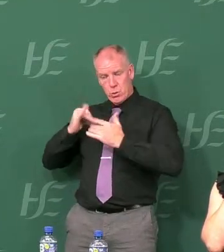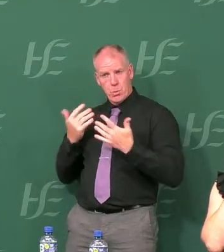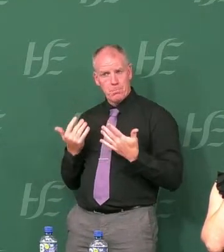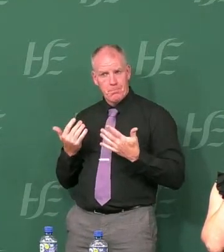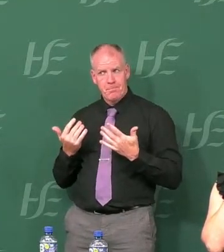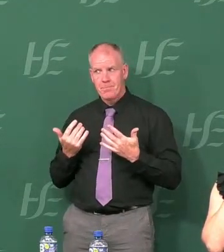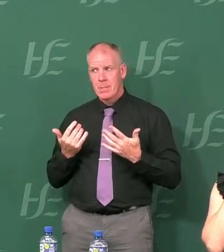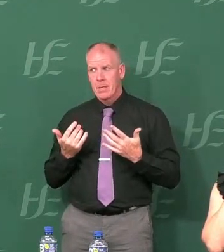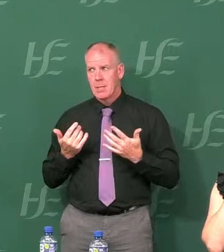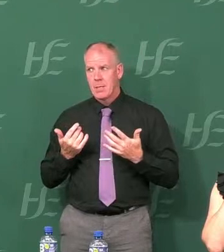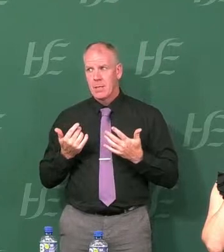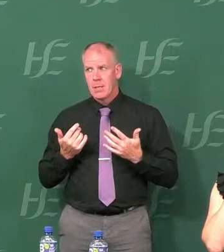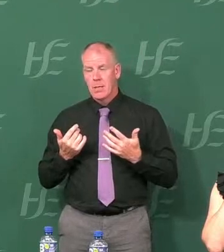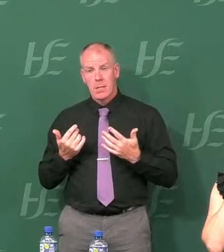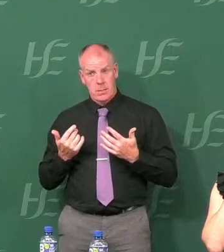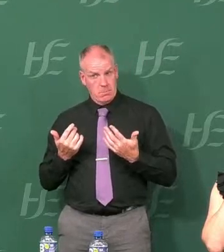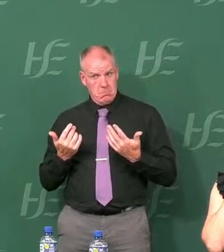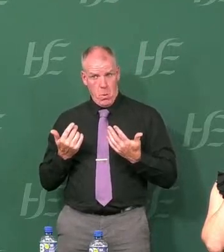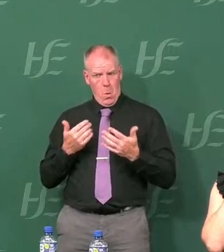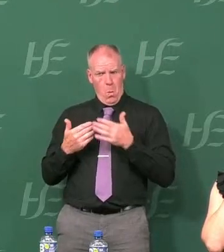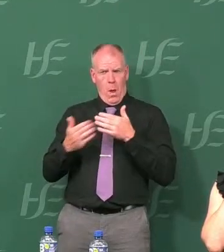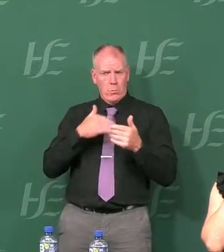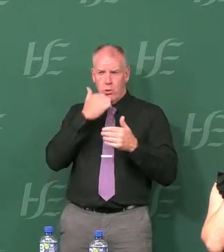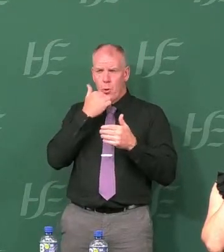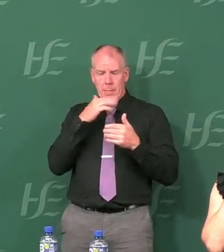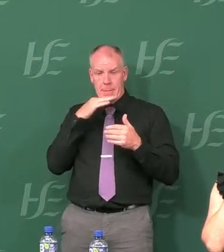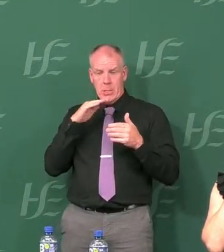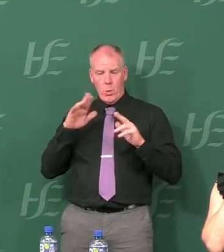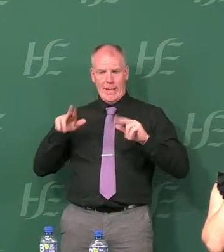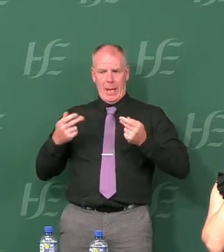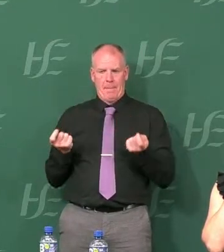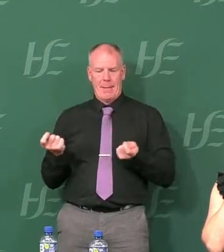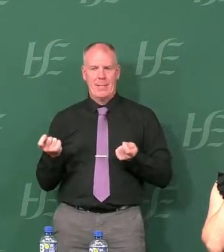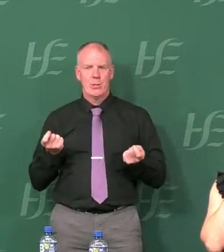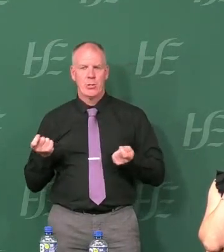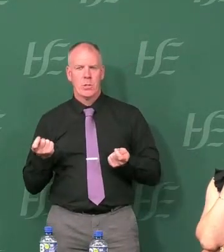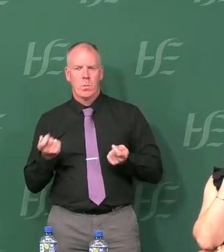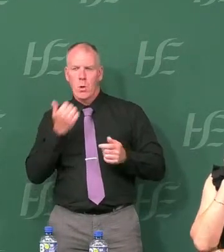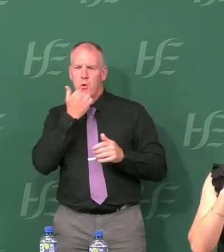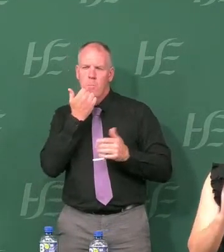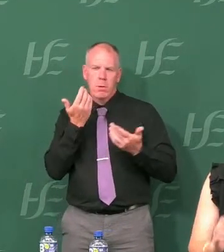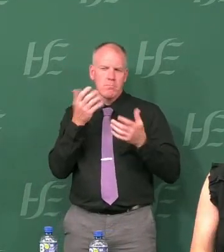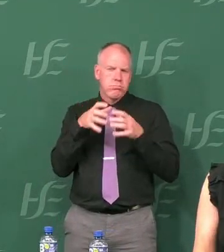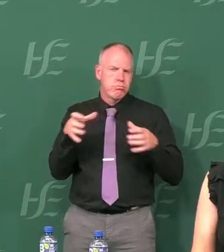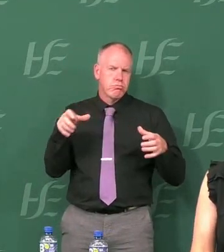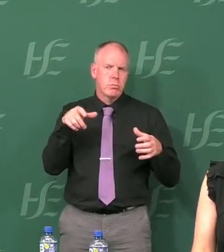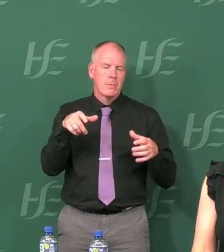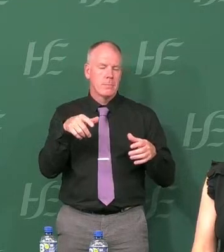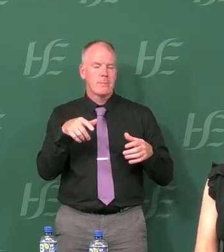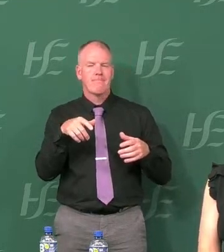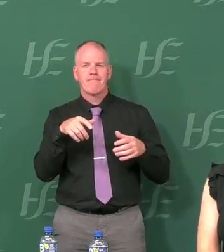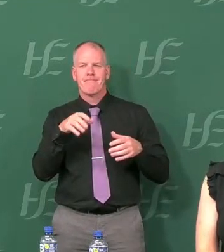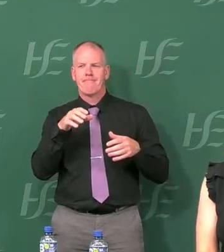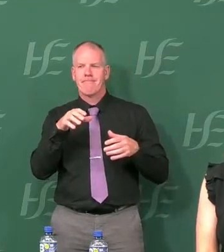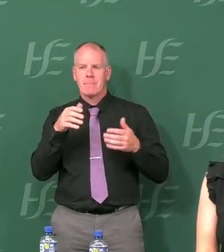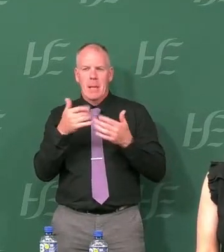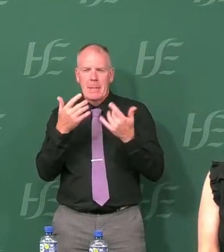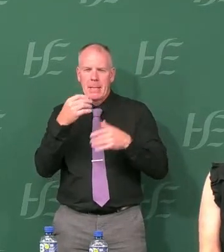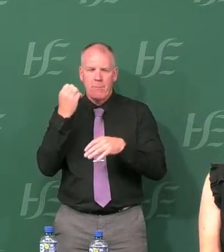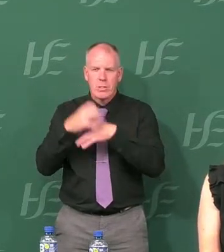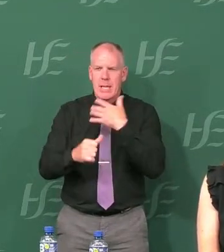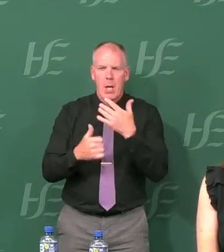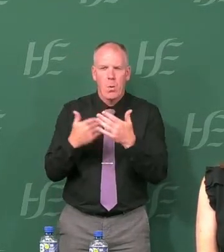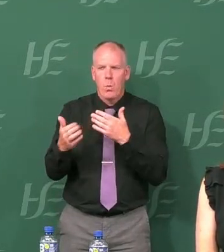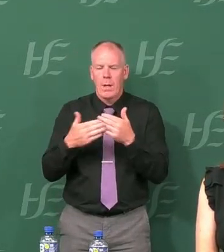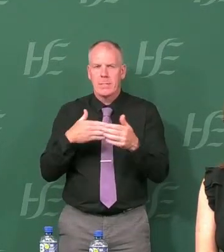well as that, what would be an unmanageable level of hospital admissions? We've sort of seen, as sort of Colin was going through, about 5 to 10 or however many a day.